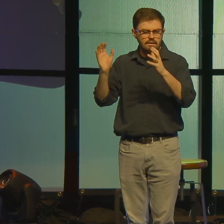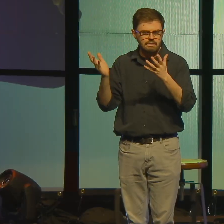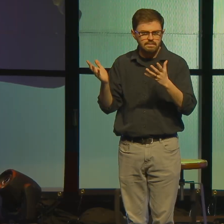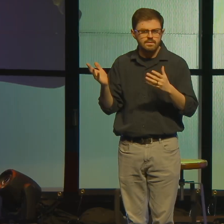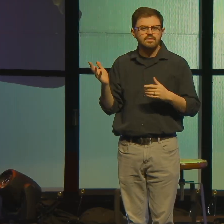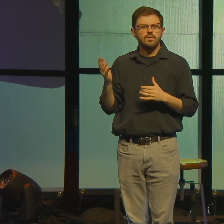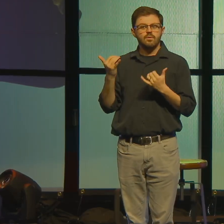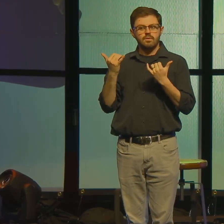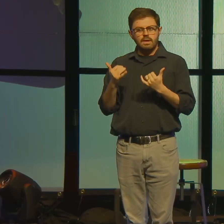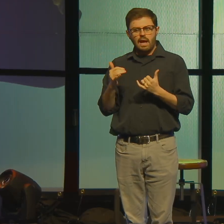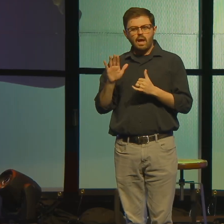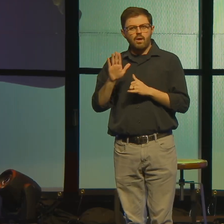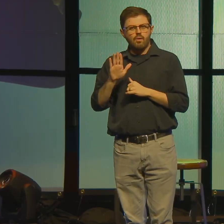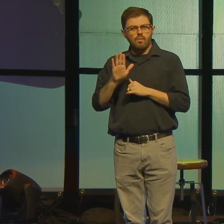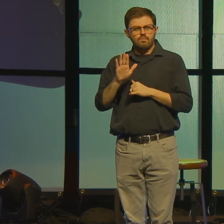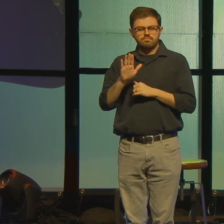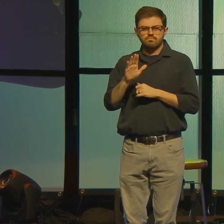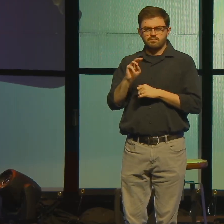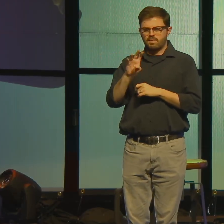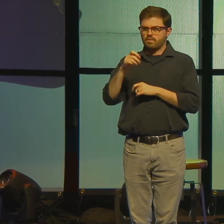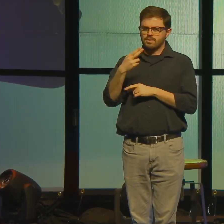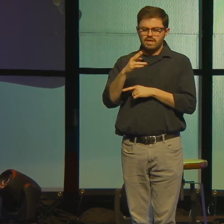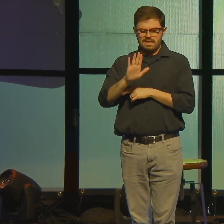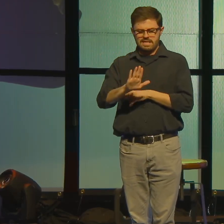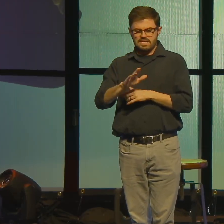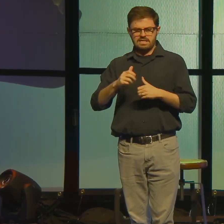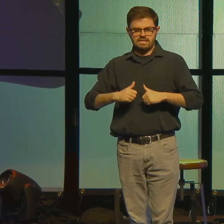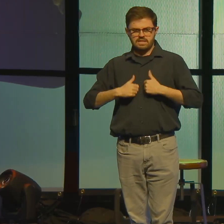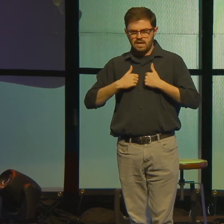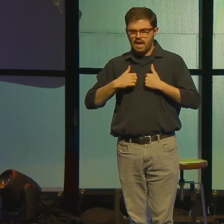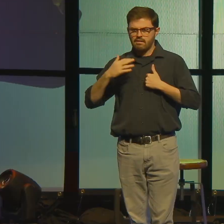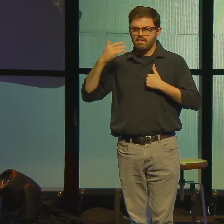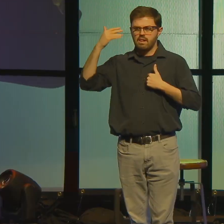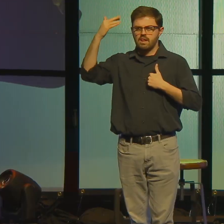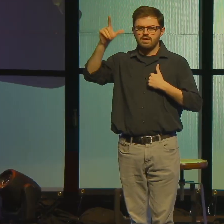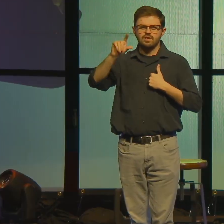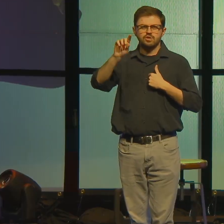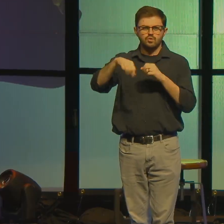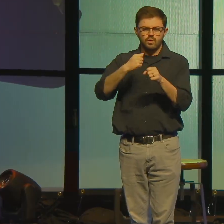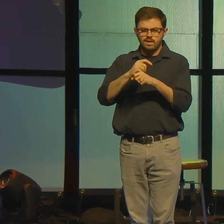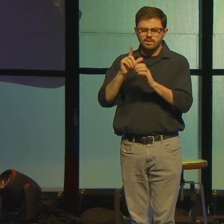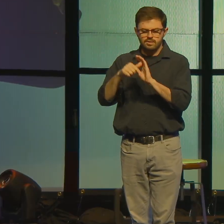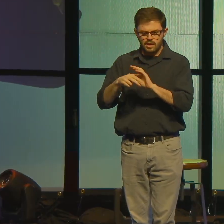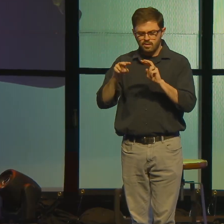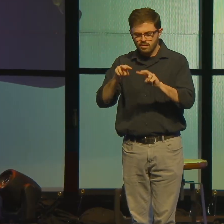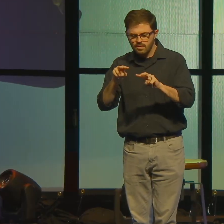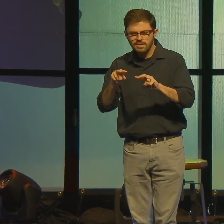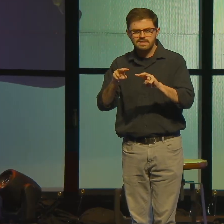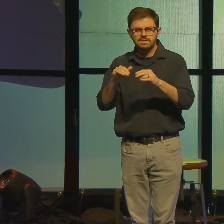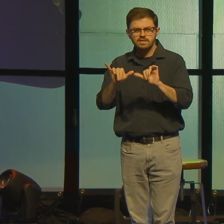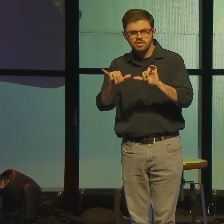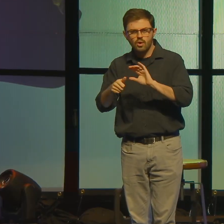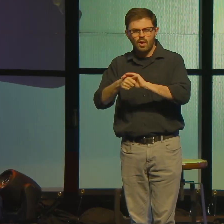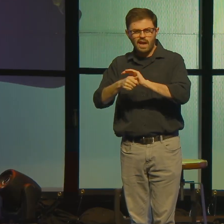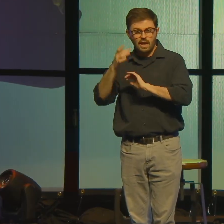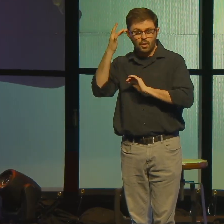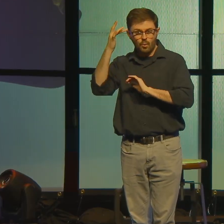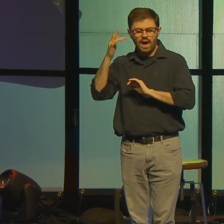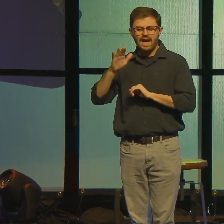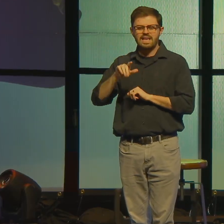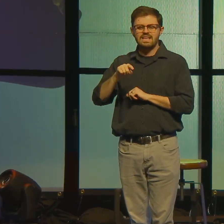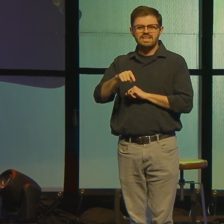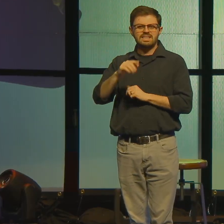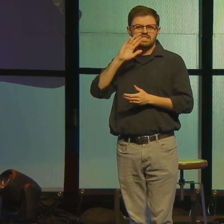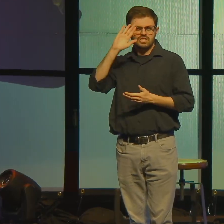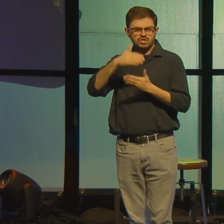life now, fast forward about 20 years, he's lived in hiding. Why is he living in hiding? Because he's an heir to the throne. And if you've ever